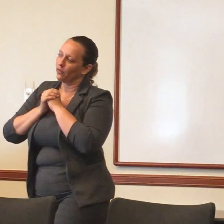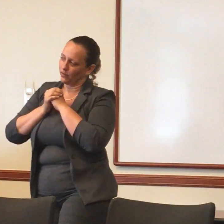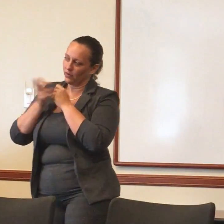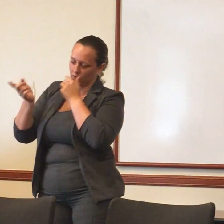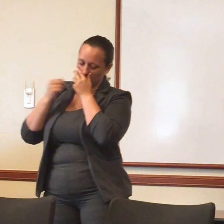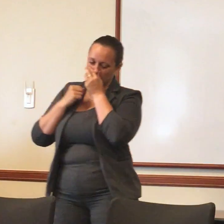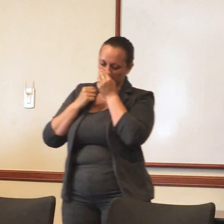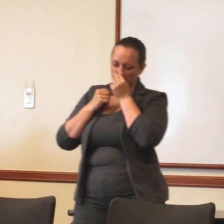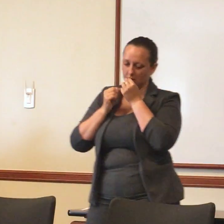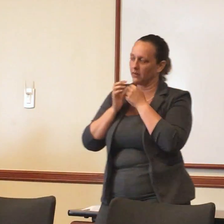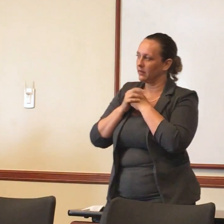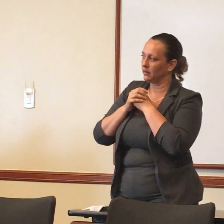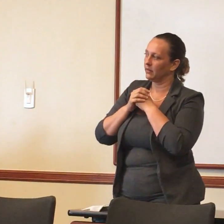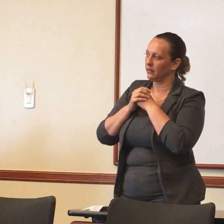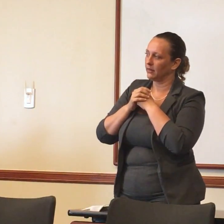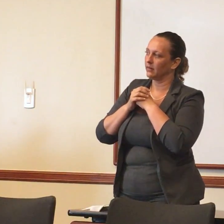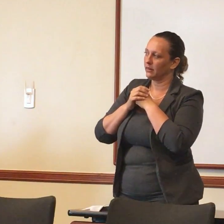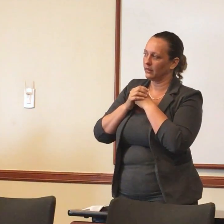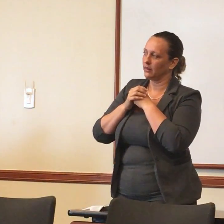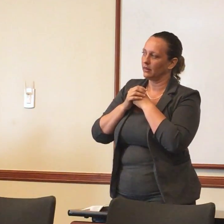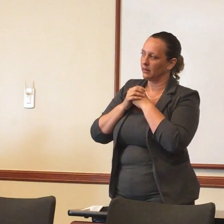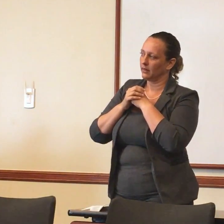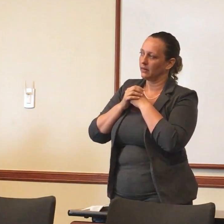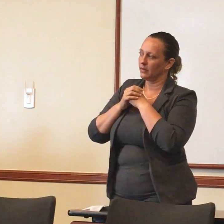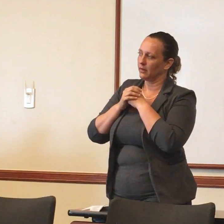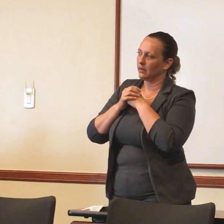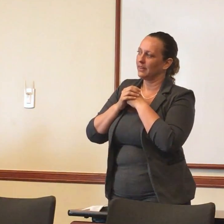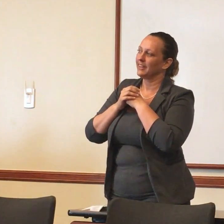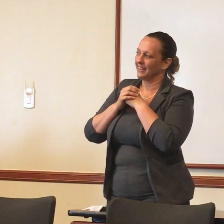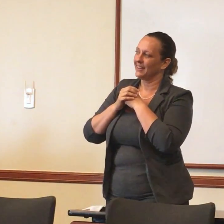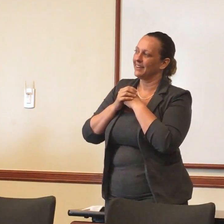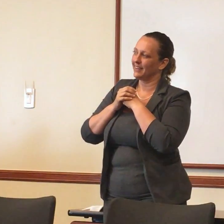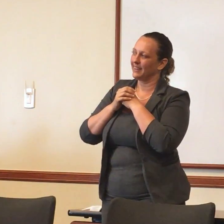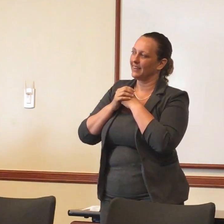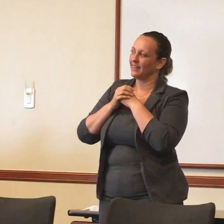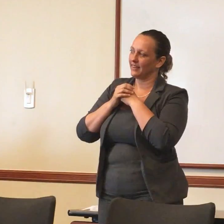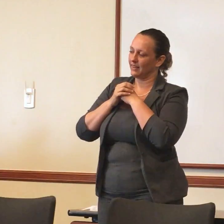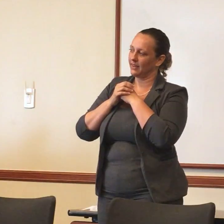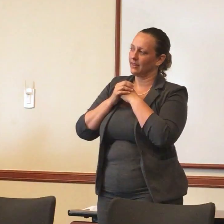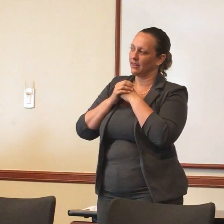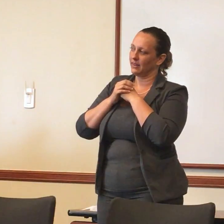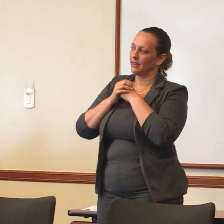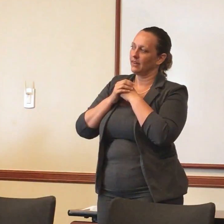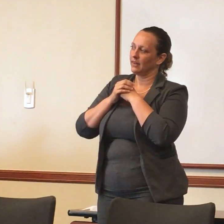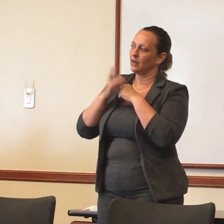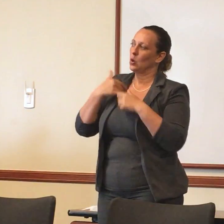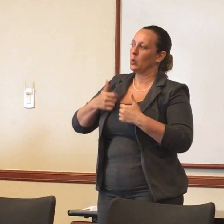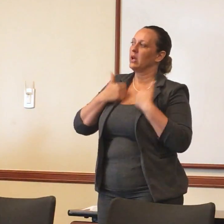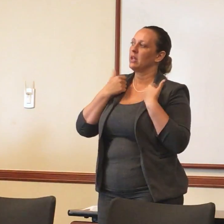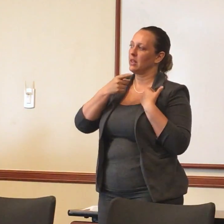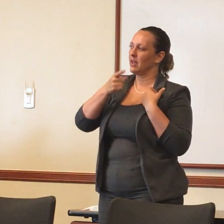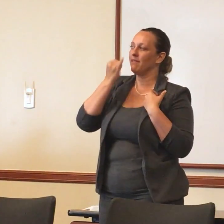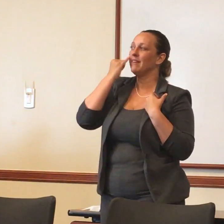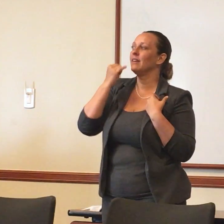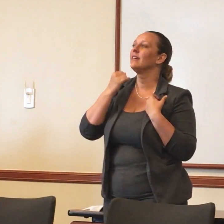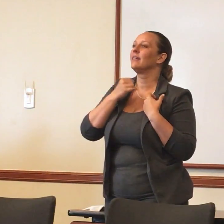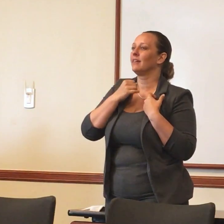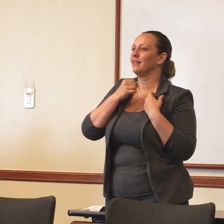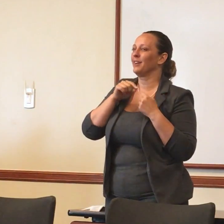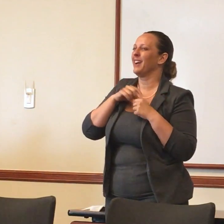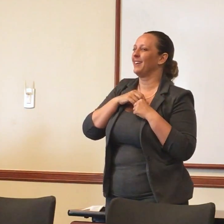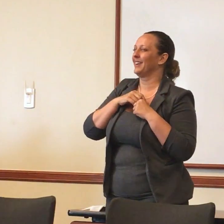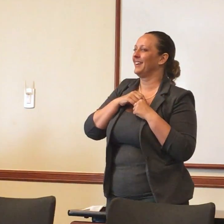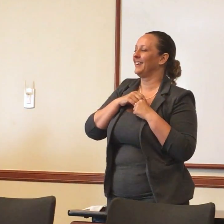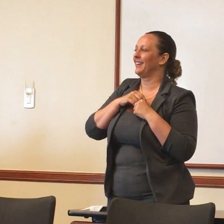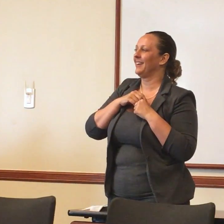We're very friendly, so we don't have to be that friendly about that, No. like, if we live like in a town that's like,